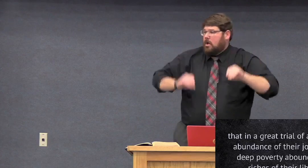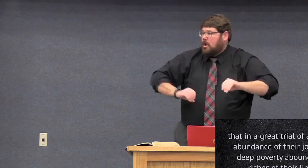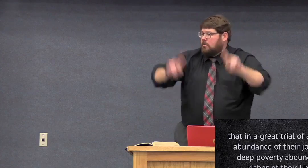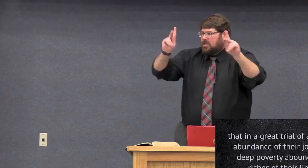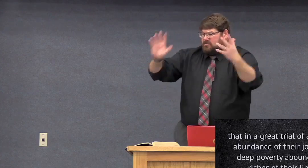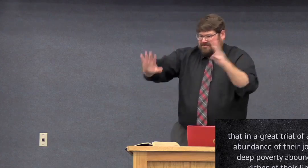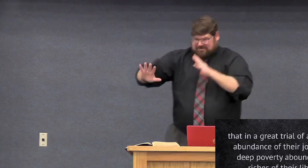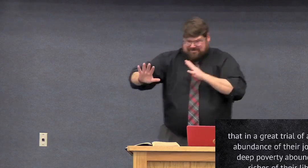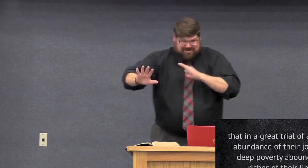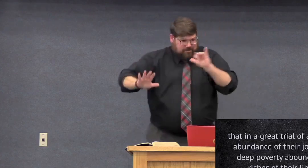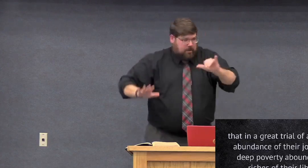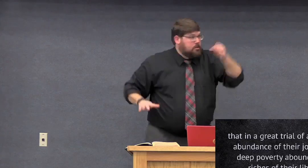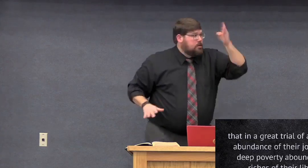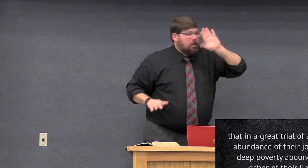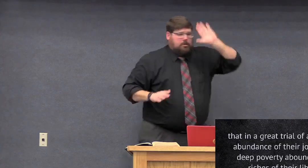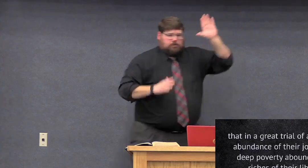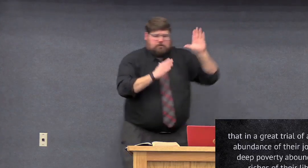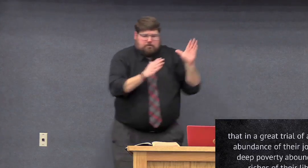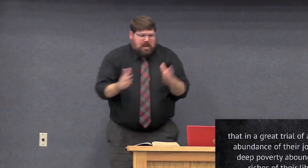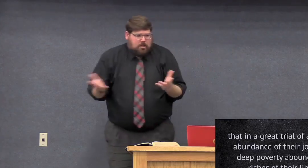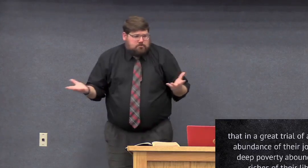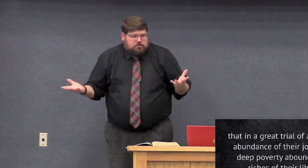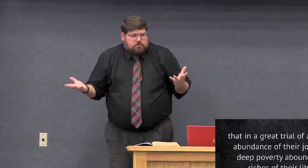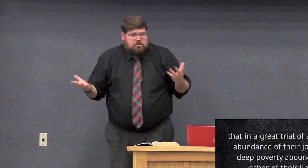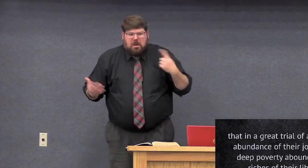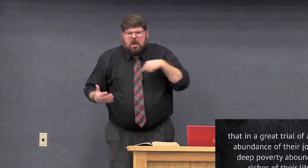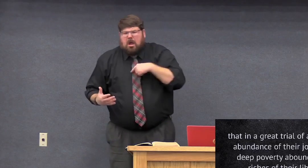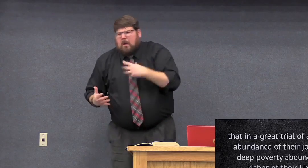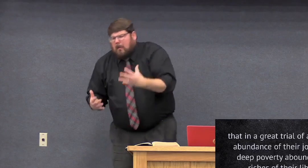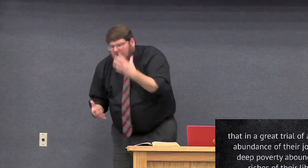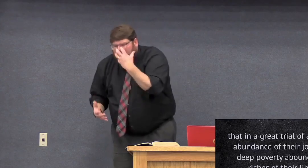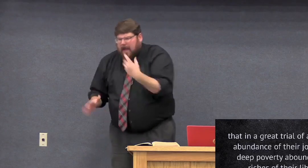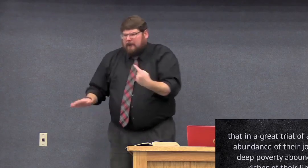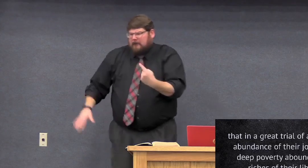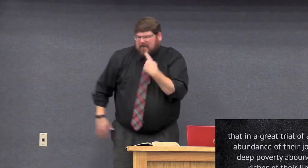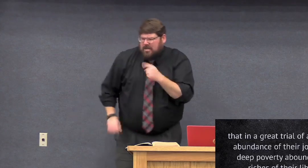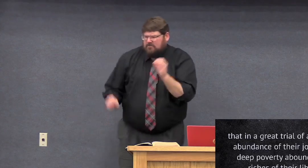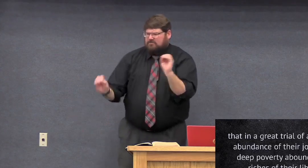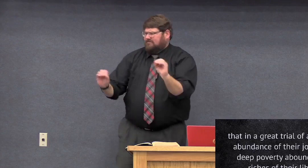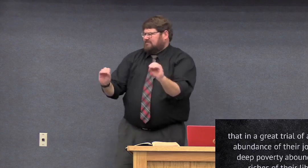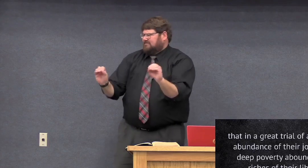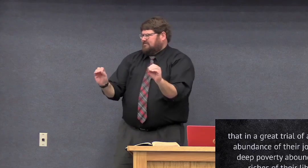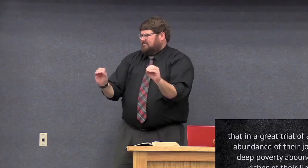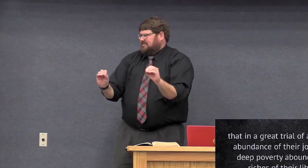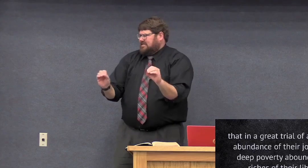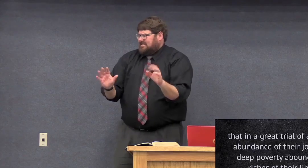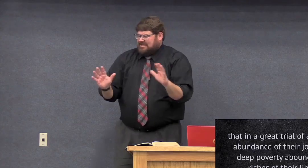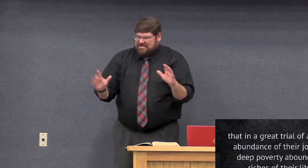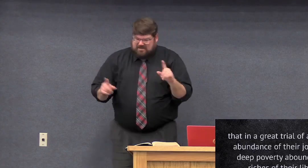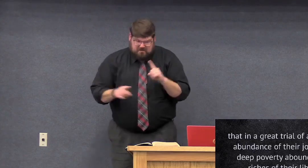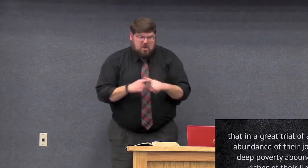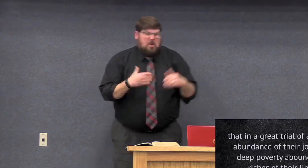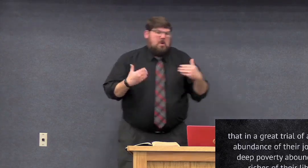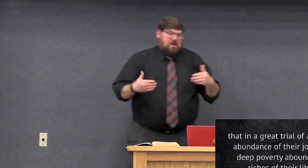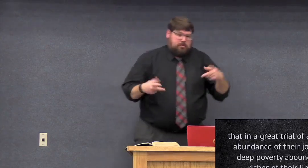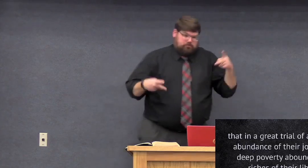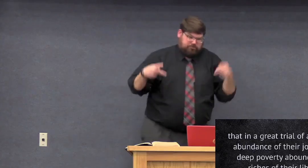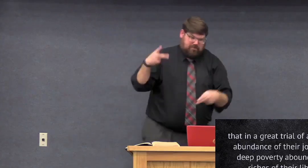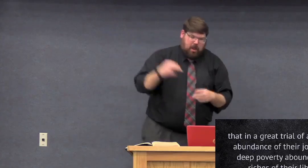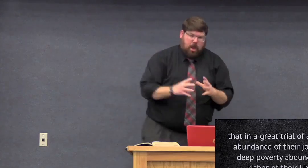to find different housing, and they had to move on for other opportunities. There was nothing, you know, that I'm upset